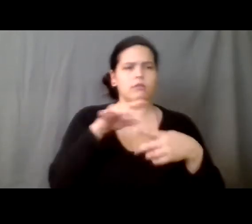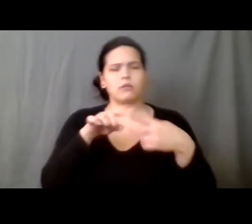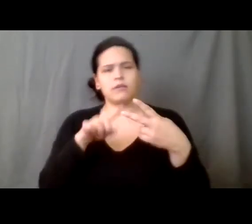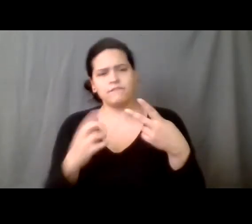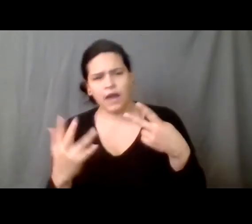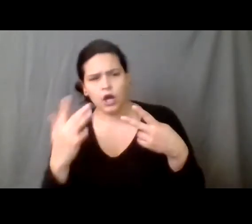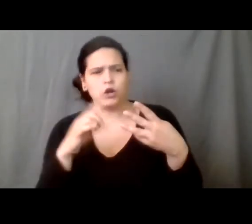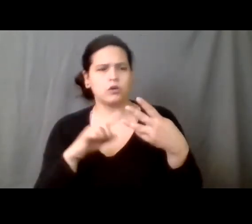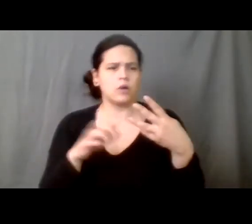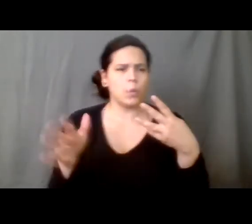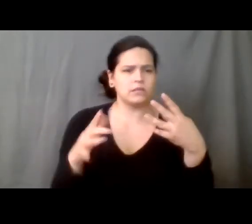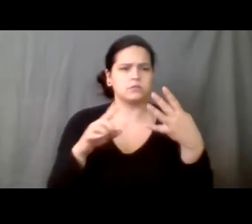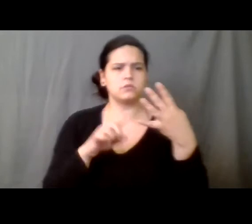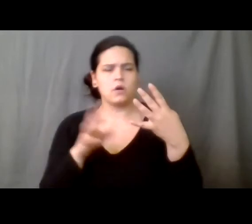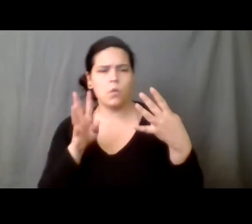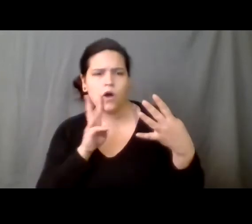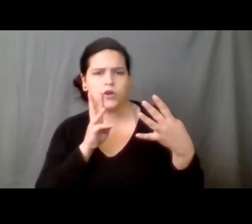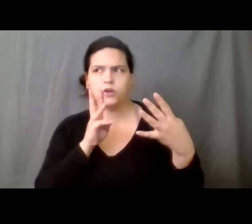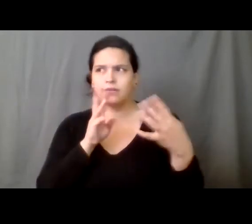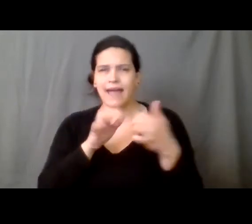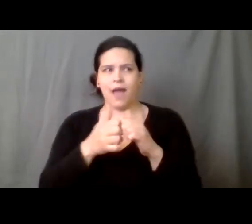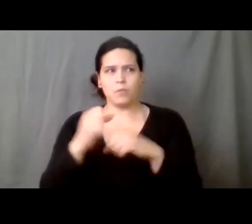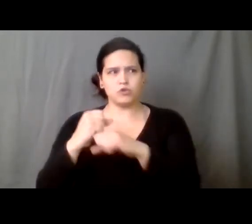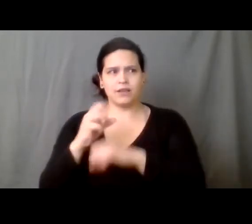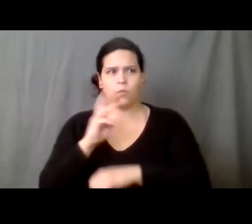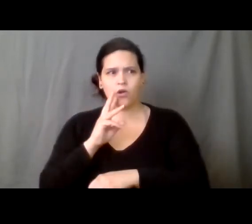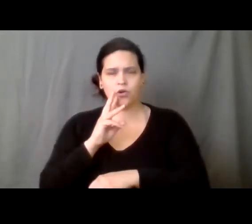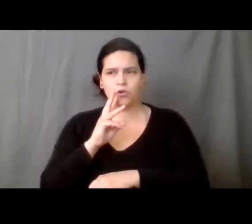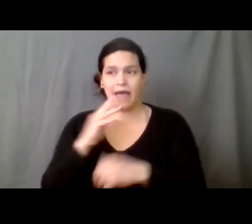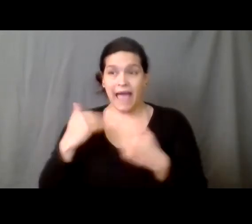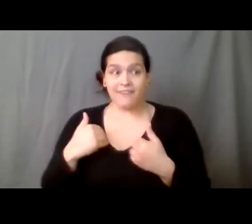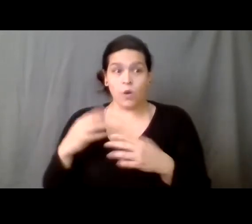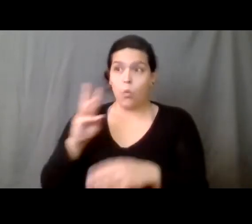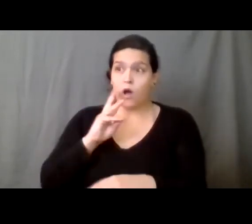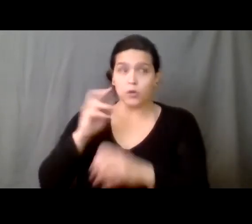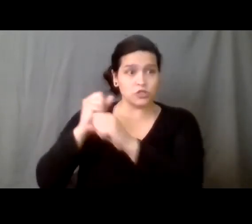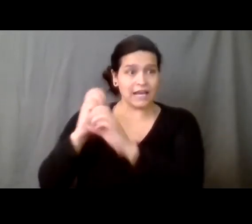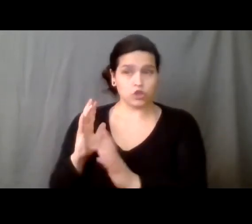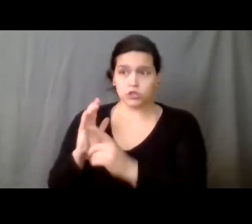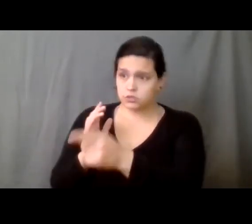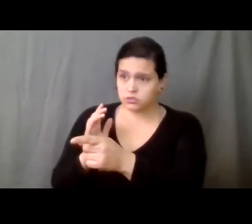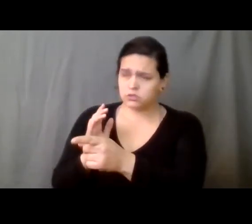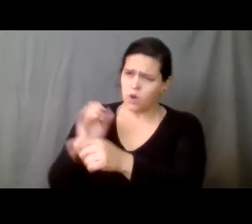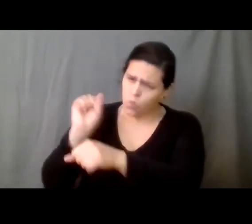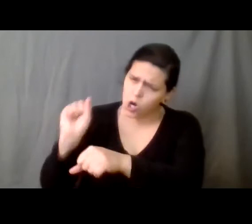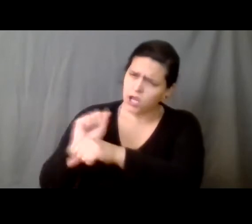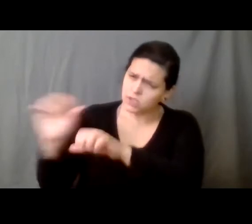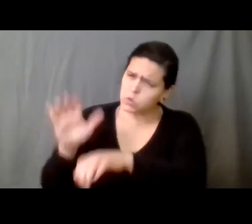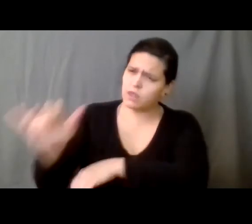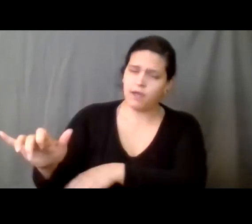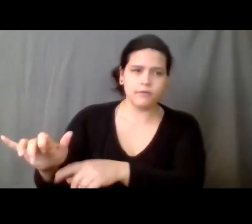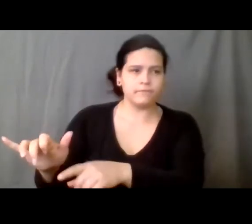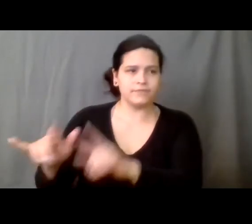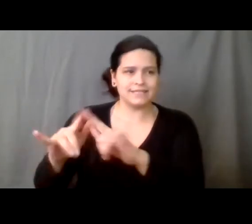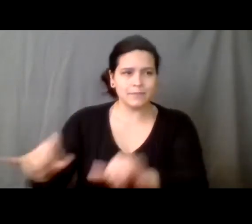water? And we had water protectors, we're doing that. But at the same time, we had water protectors. We need fire protectors. We